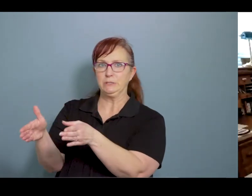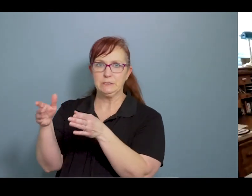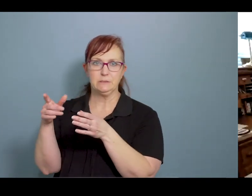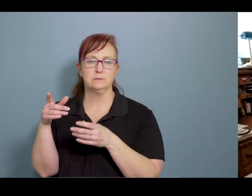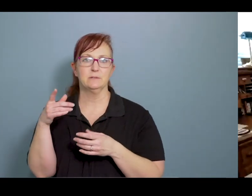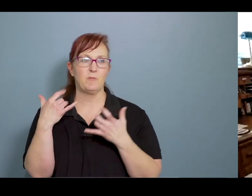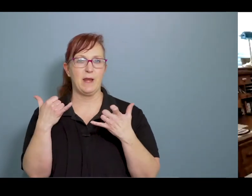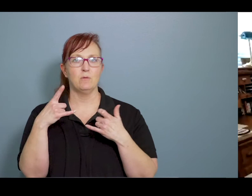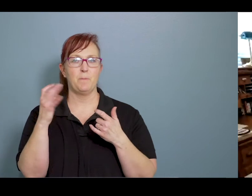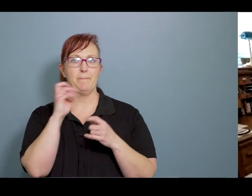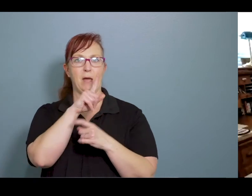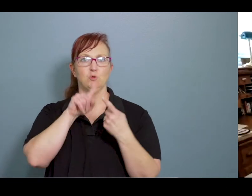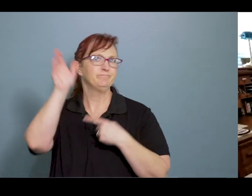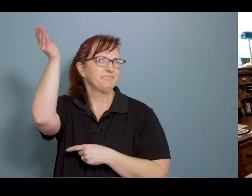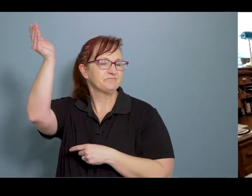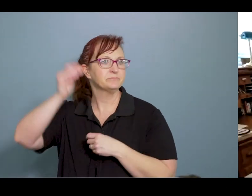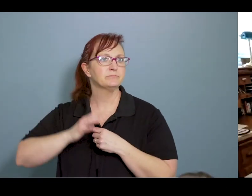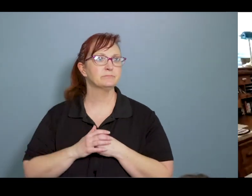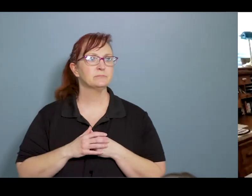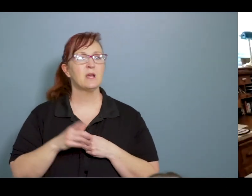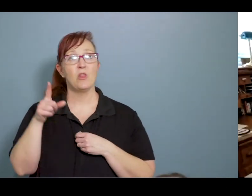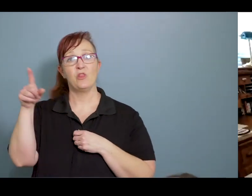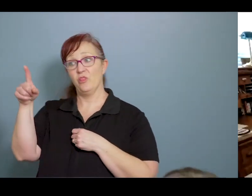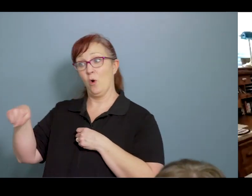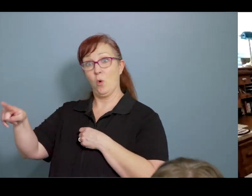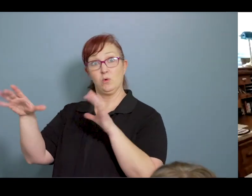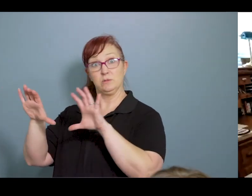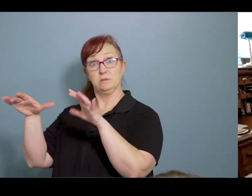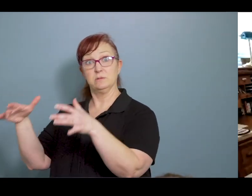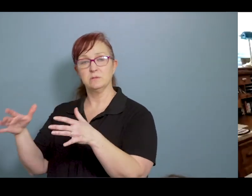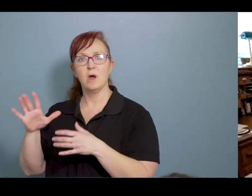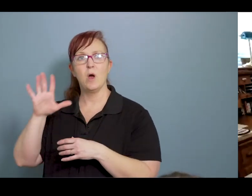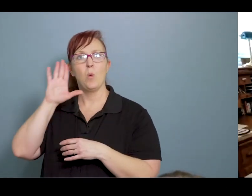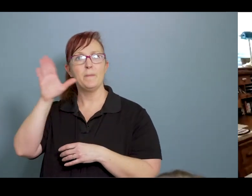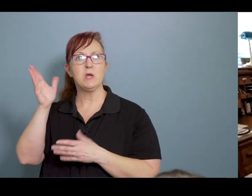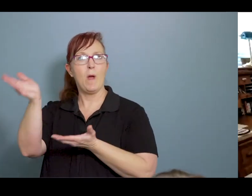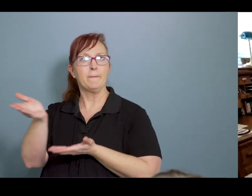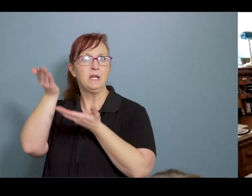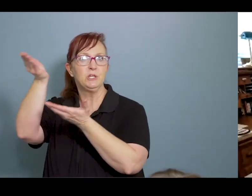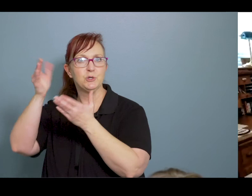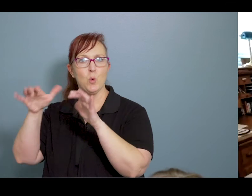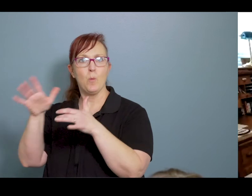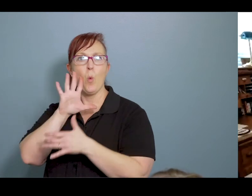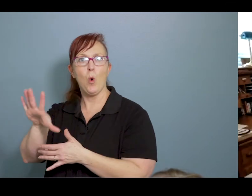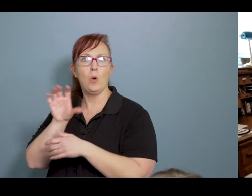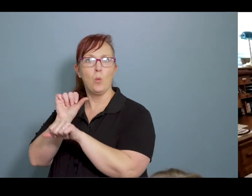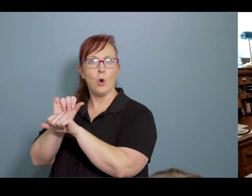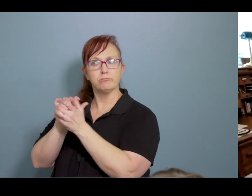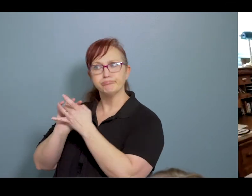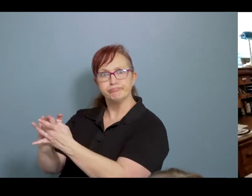group. It will not be a decision-making group. It'll be a recommending group. It'll work with our on-campus